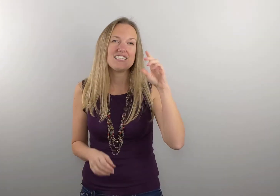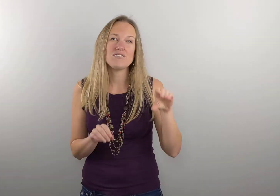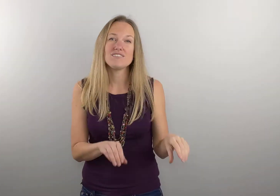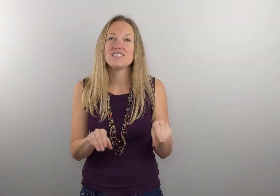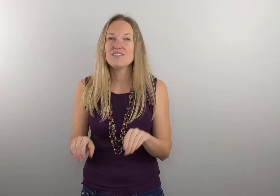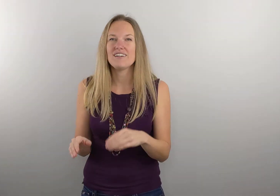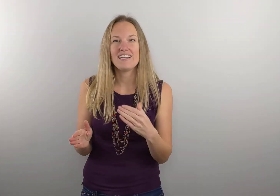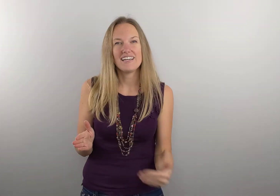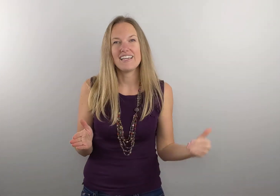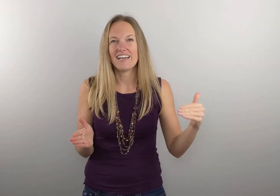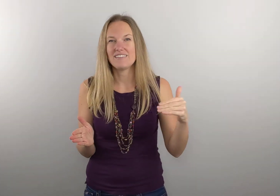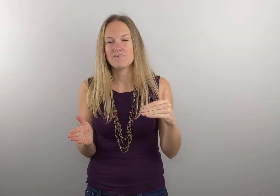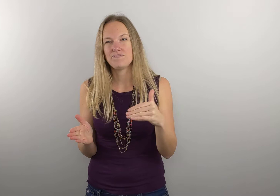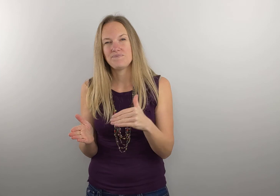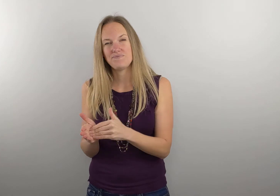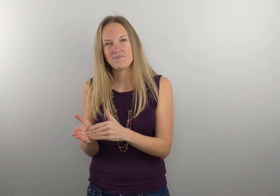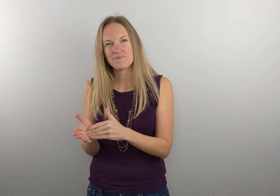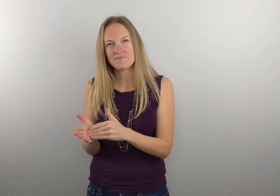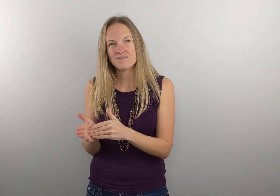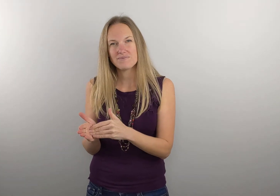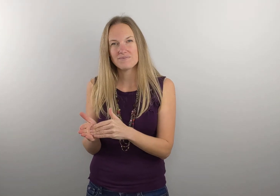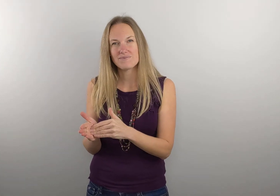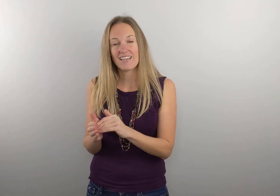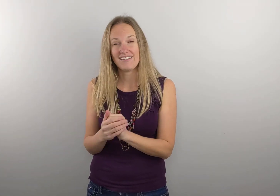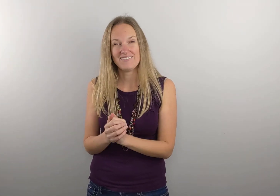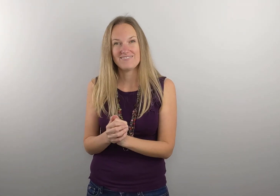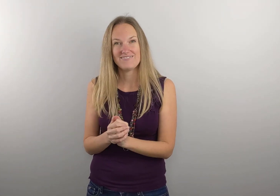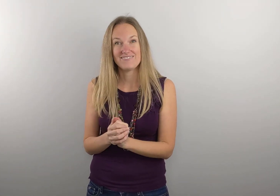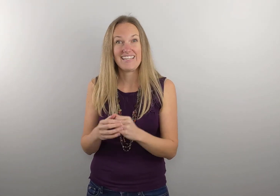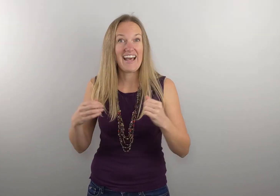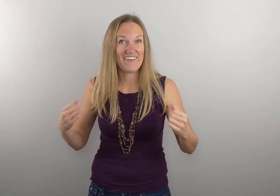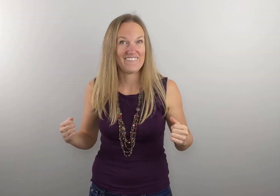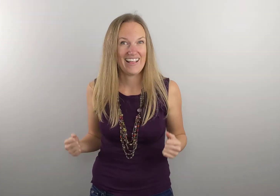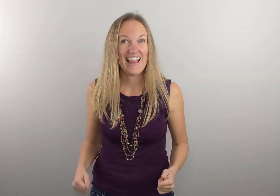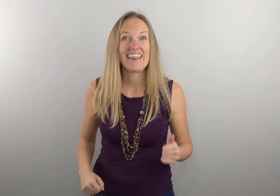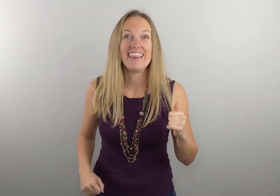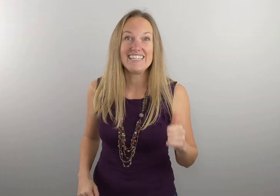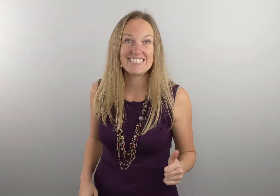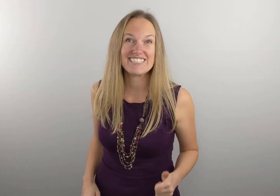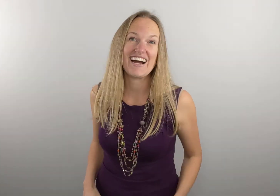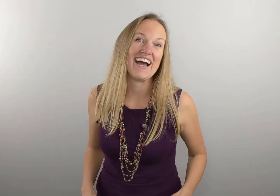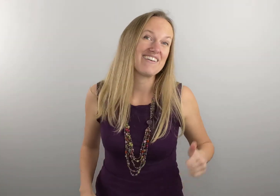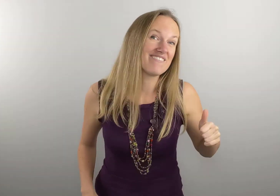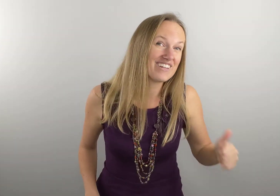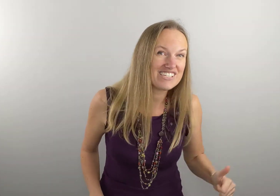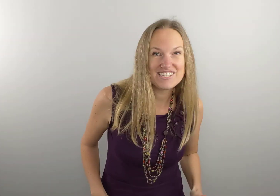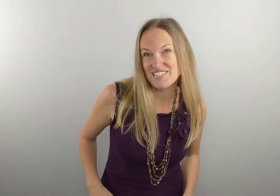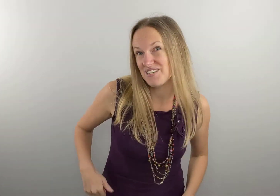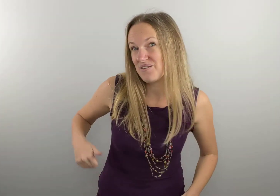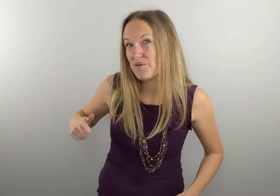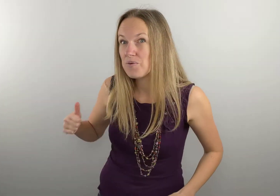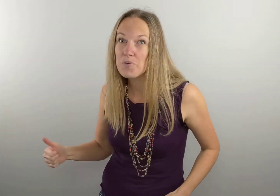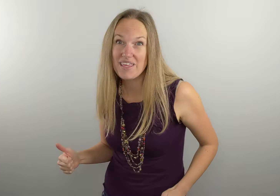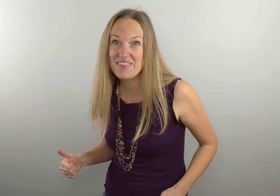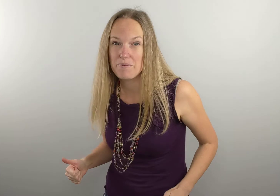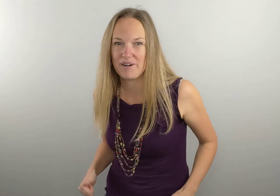you do it again. Okay, now let's try verse 2 with the